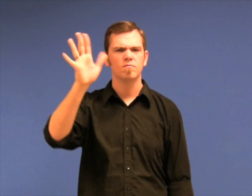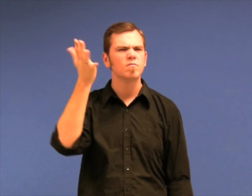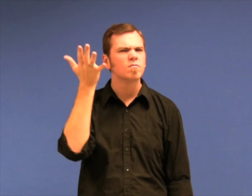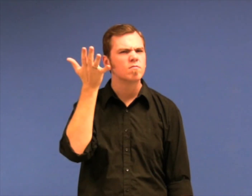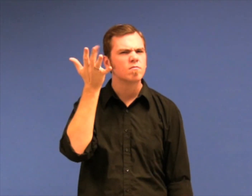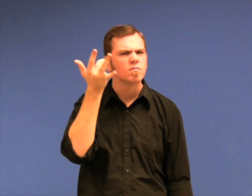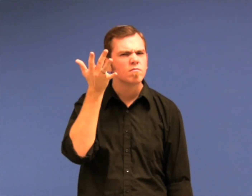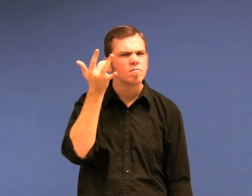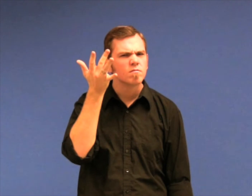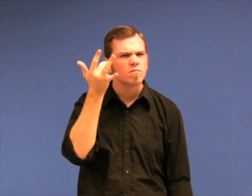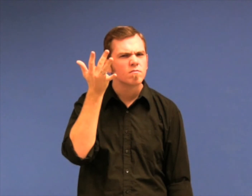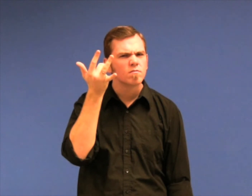25 hand shape, and it's why.